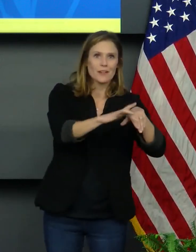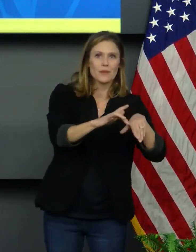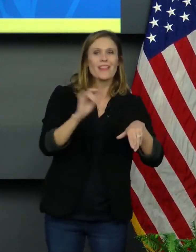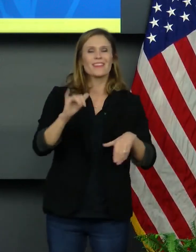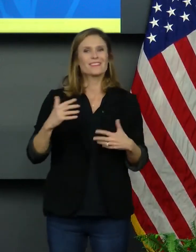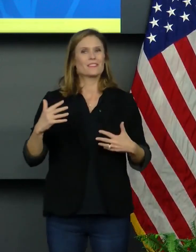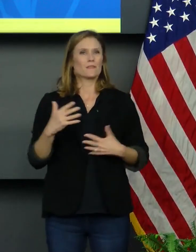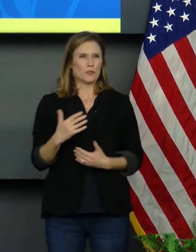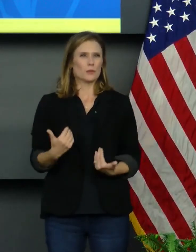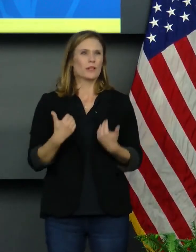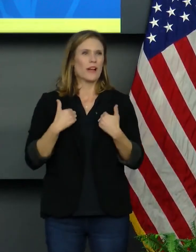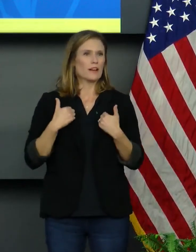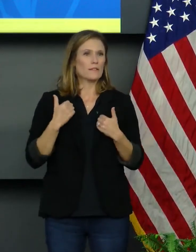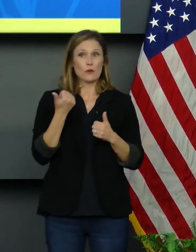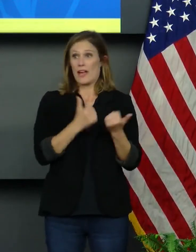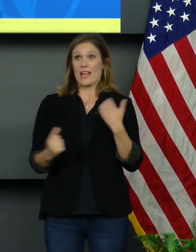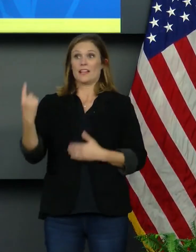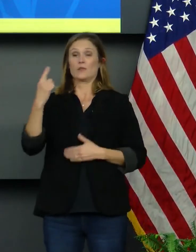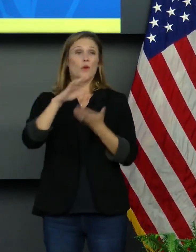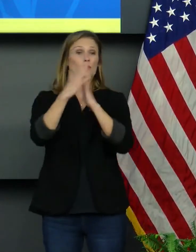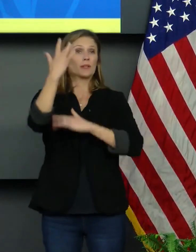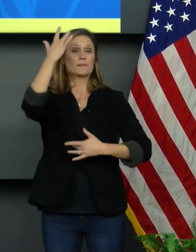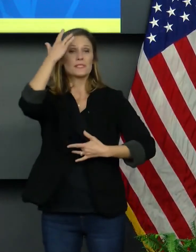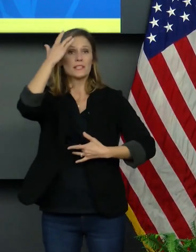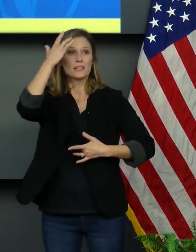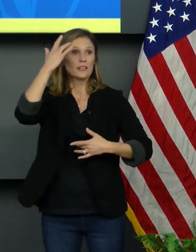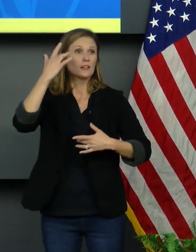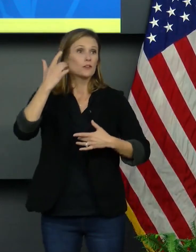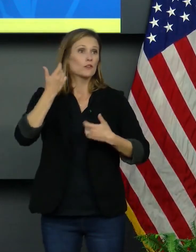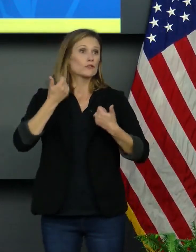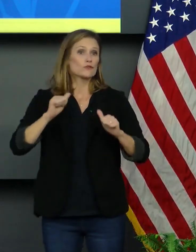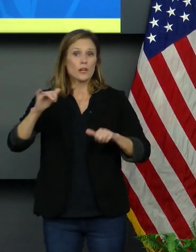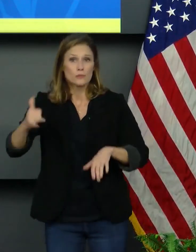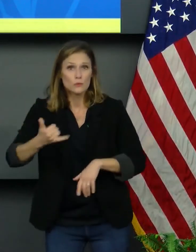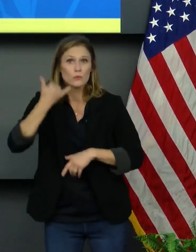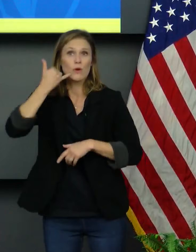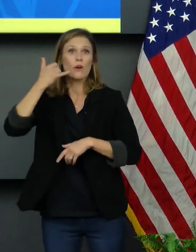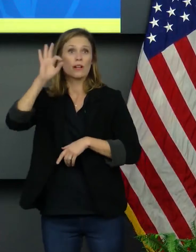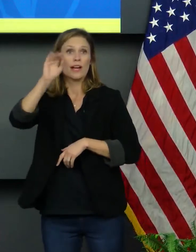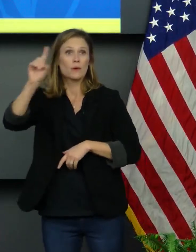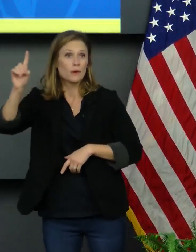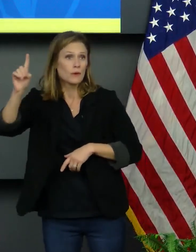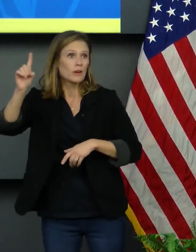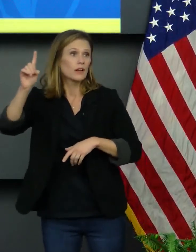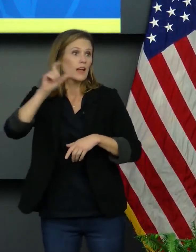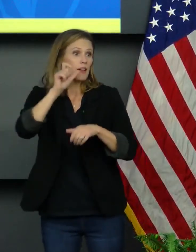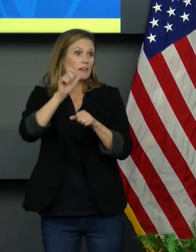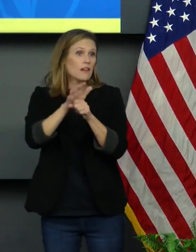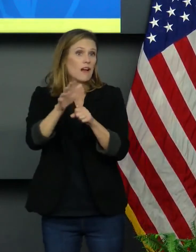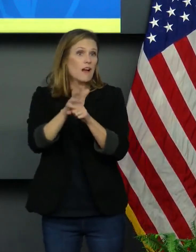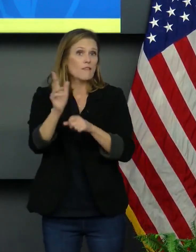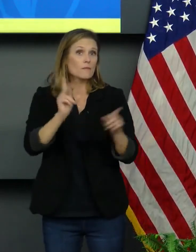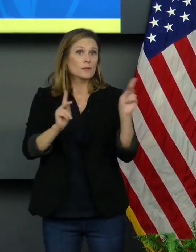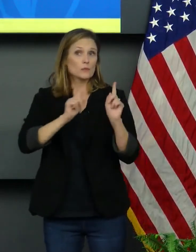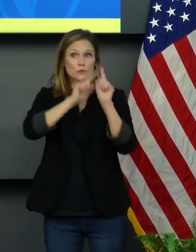all have for any one of us that might get sick and try to pick up 911, and there's not enough people to come get you.